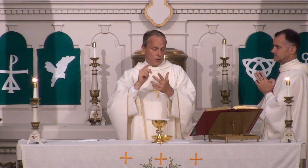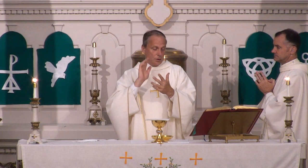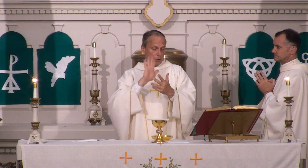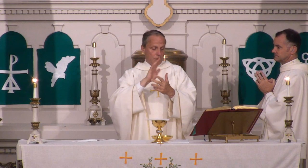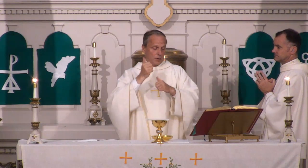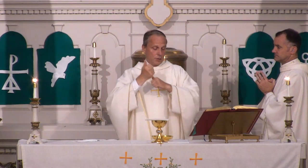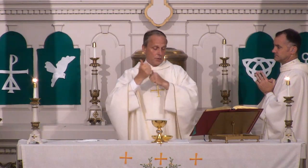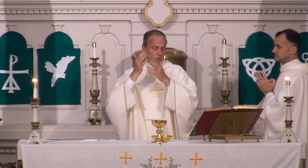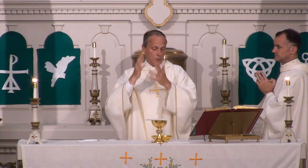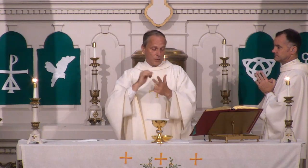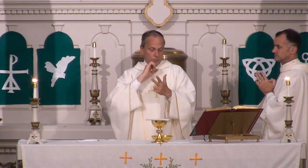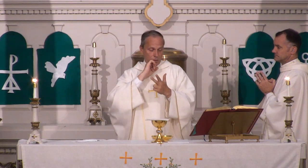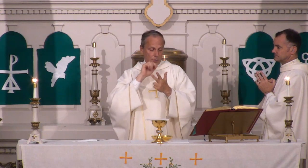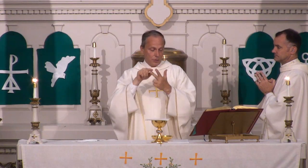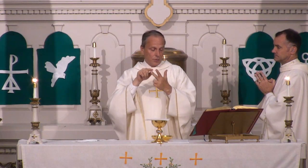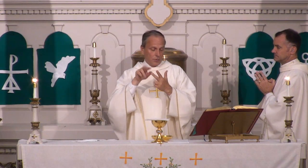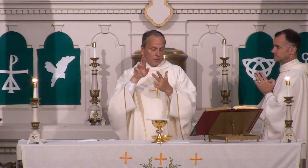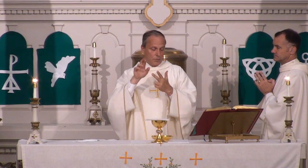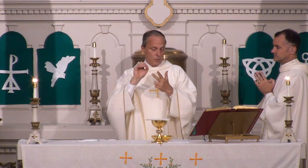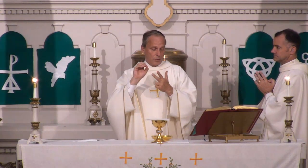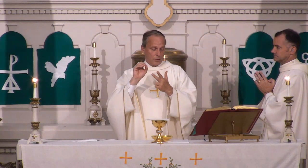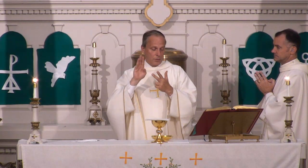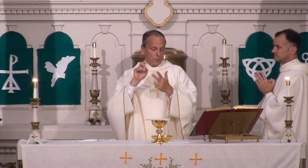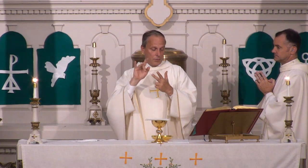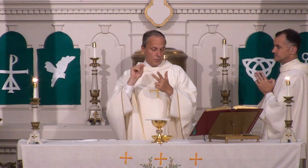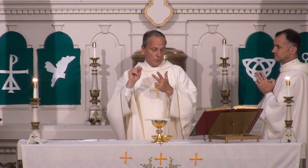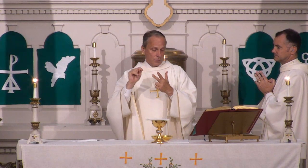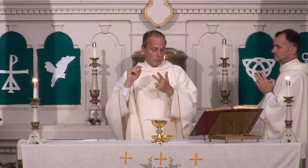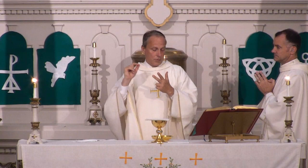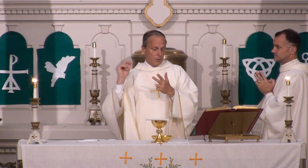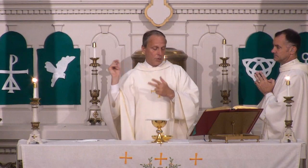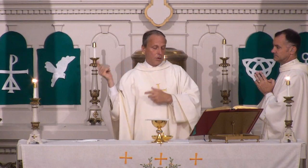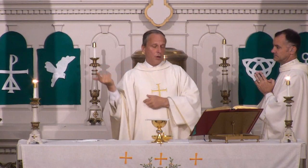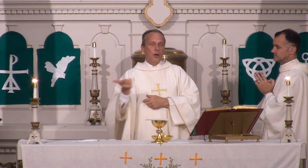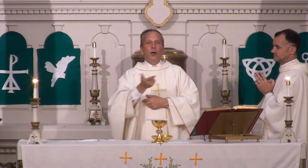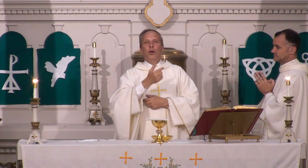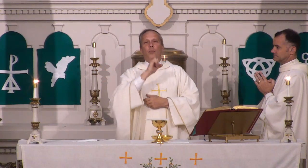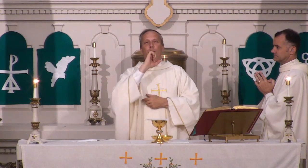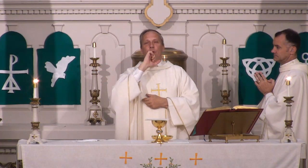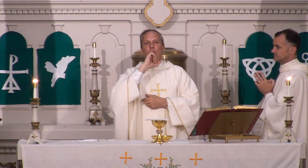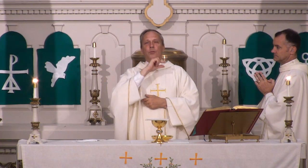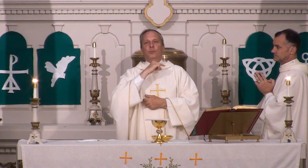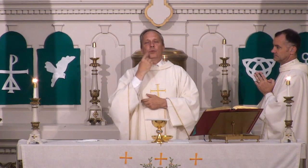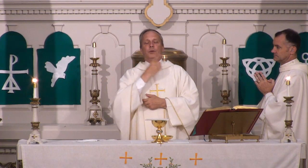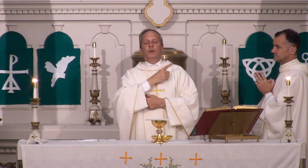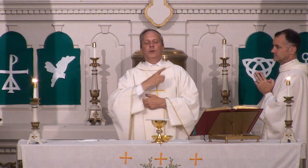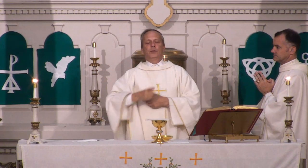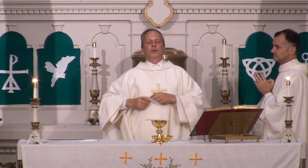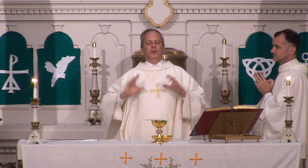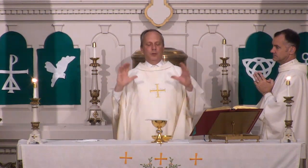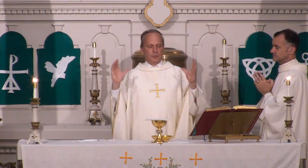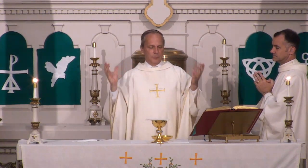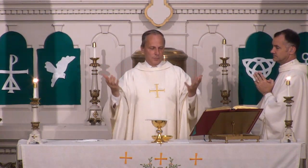our Bishop, Robert, his auxiliary, and all the clergy.